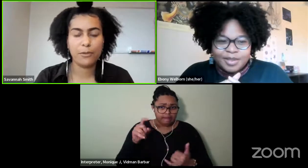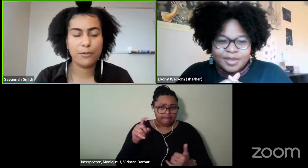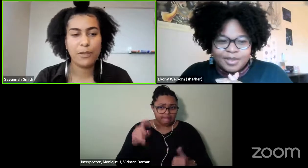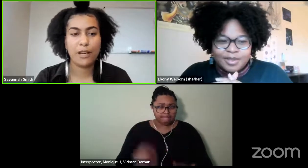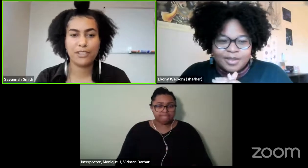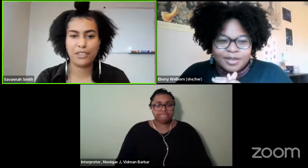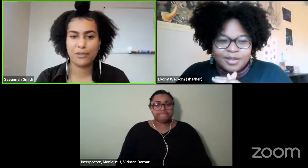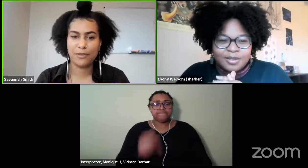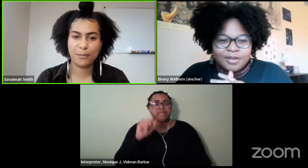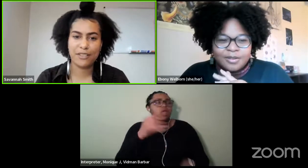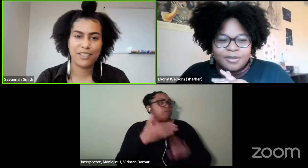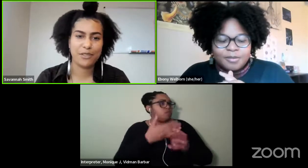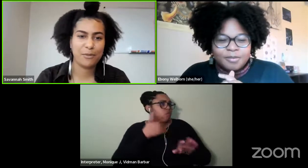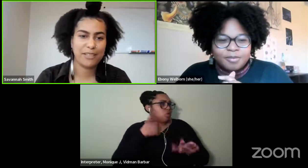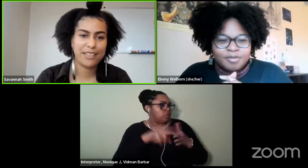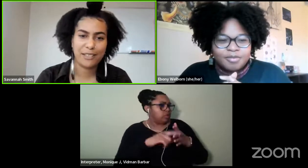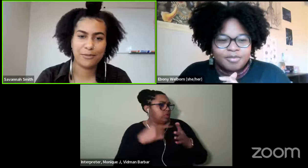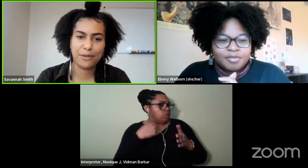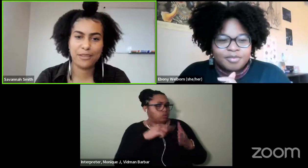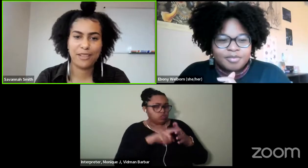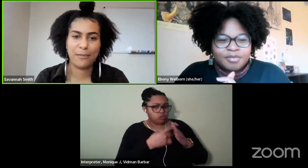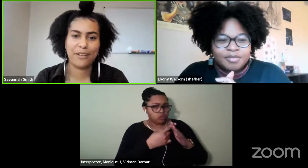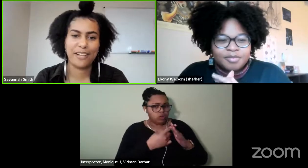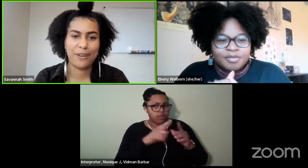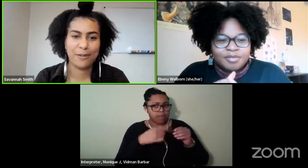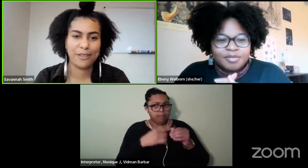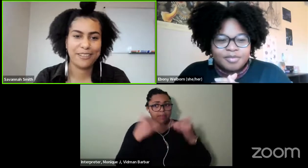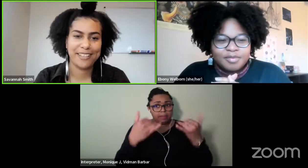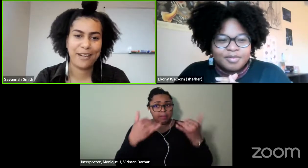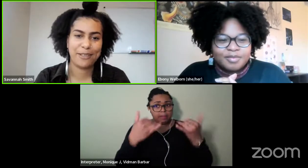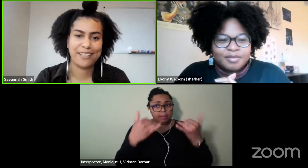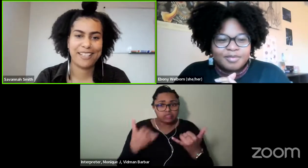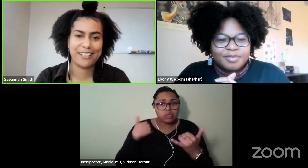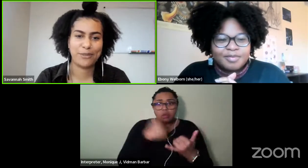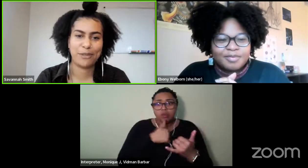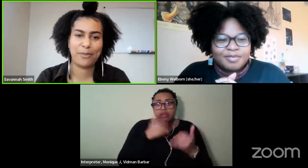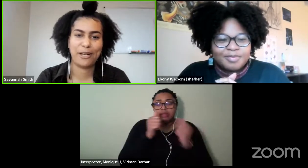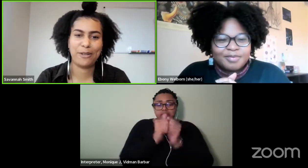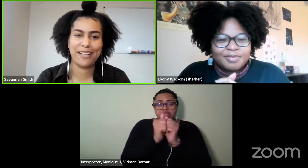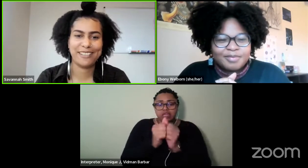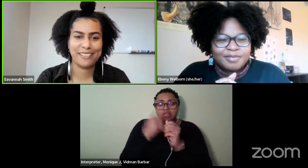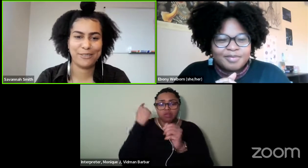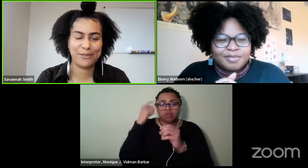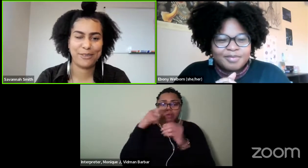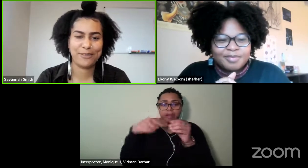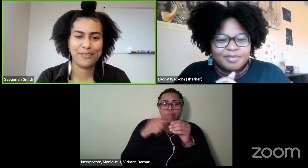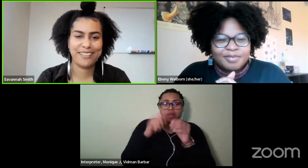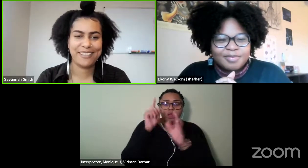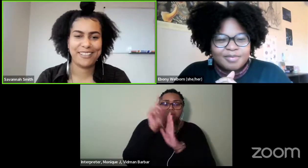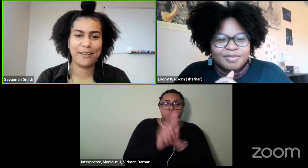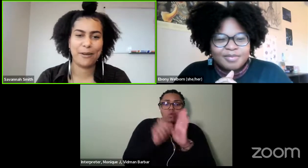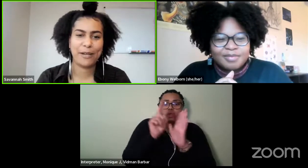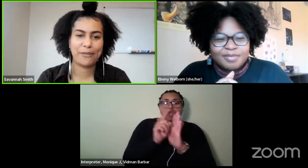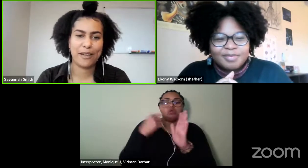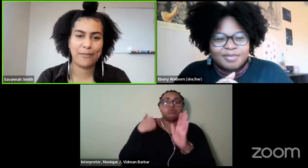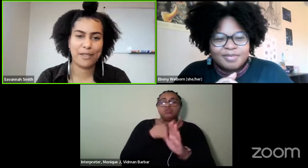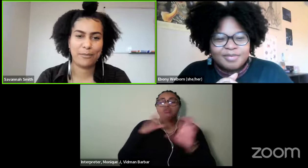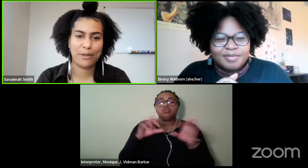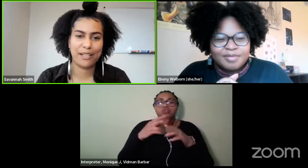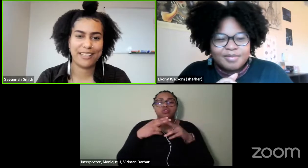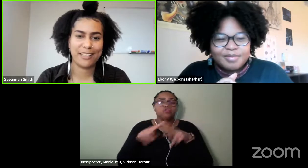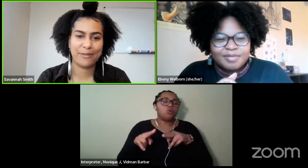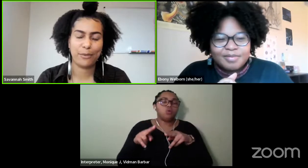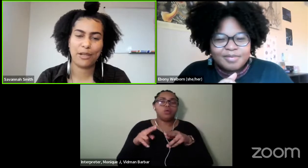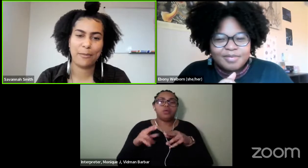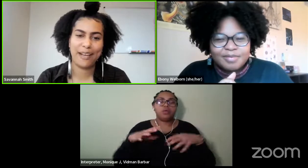Yeah, before we hop into the present, since we've been together for about an hour now, we're going to take a short bio break too. So about a